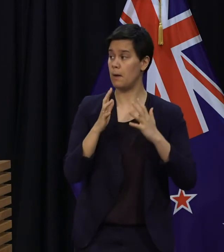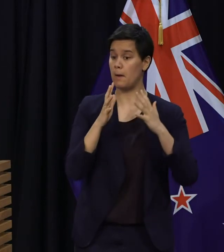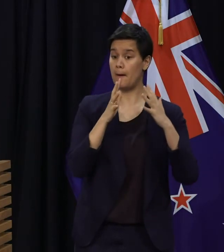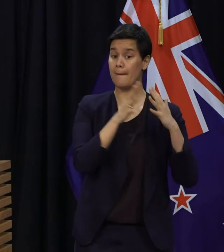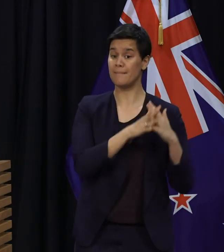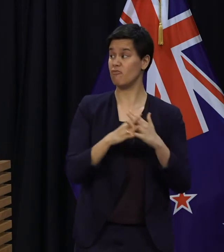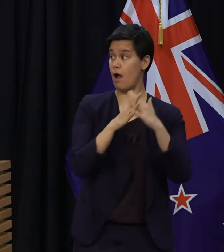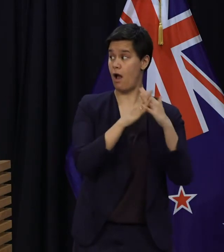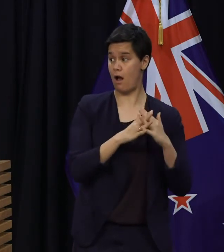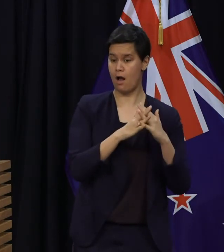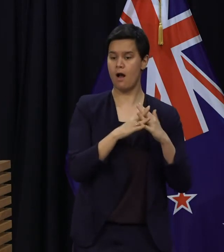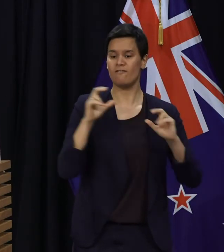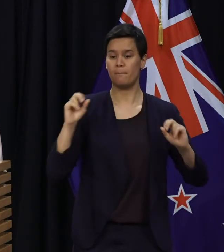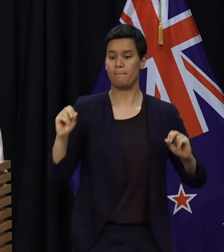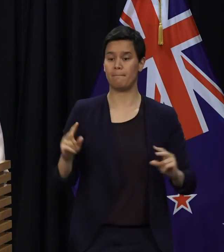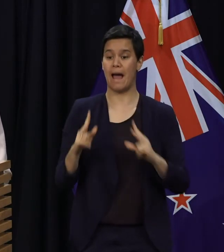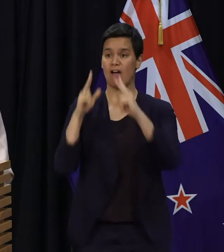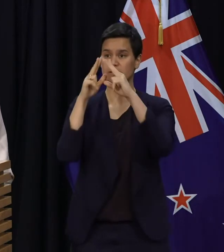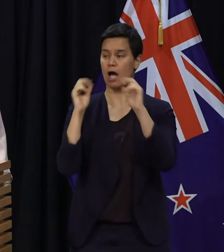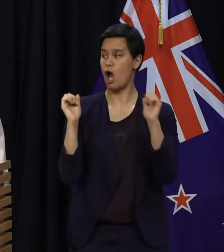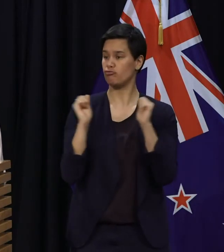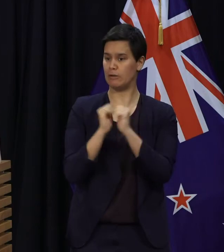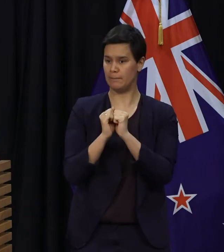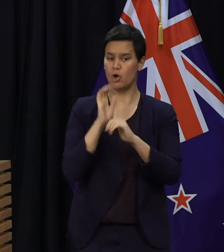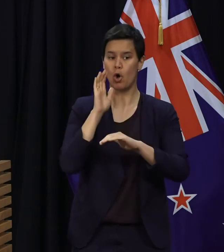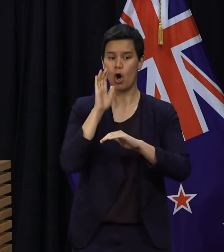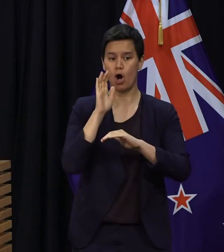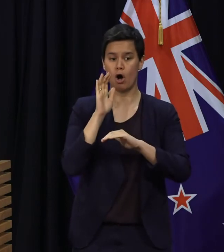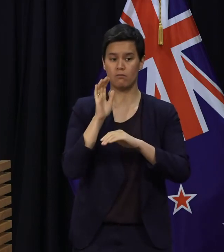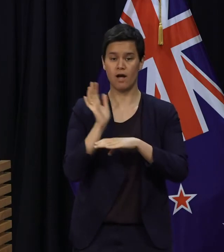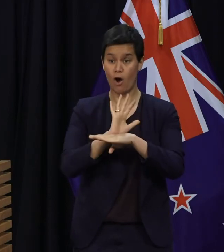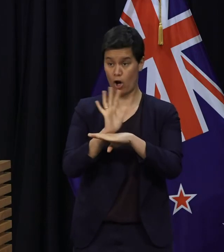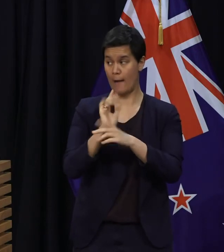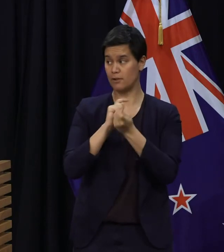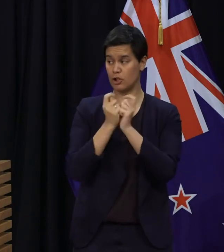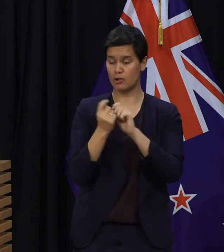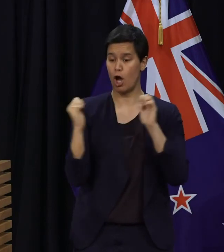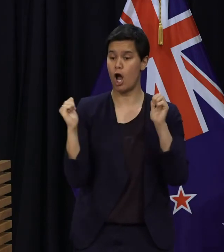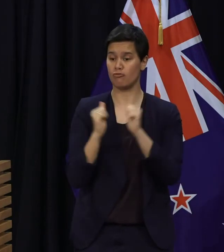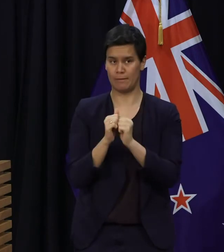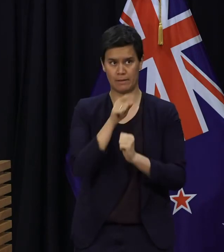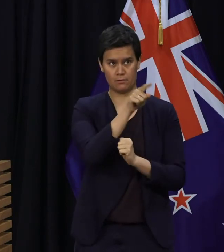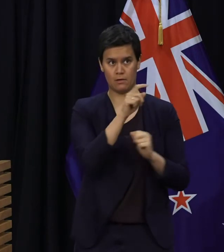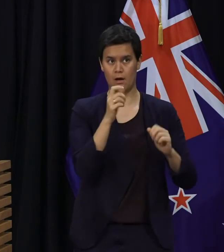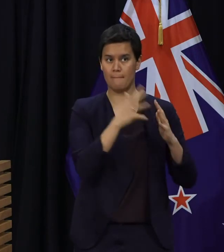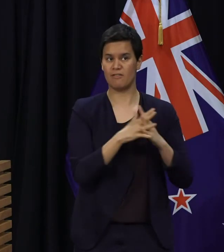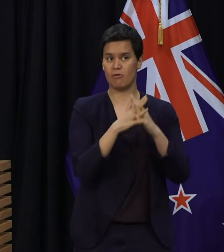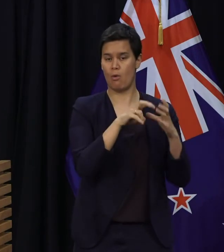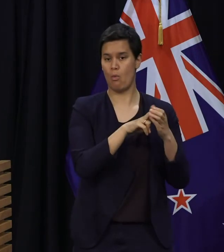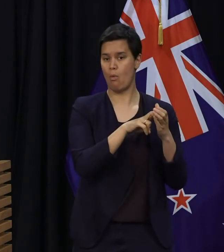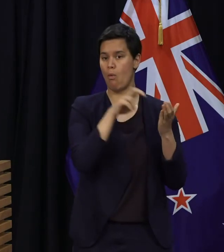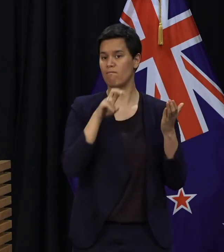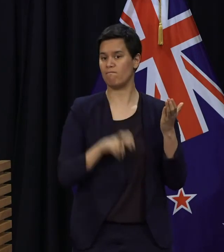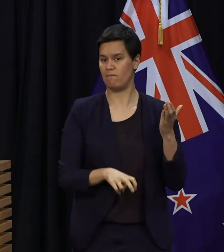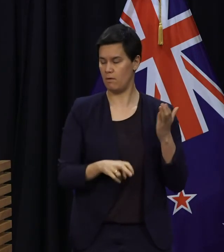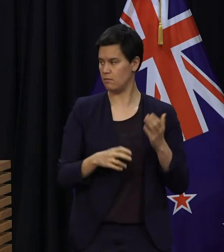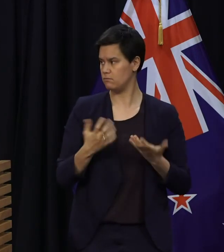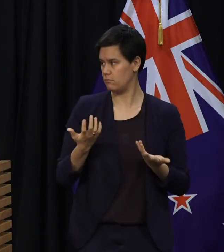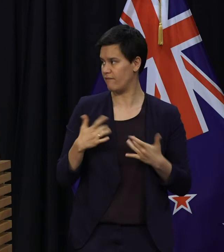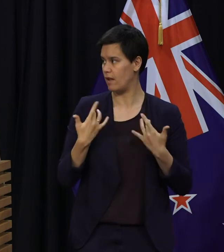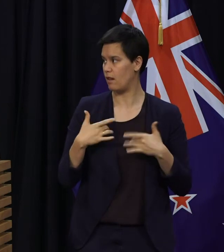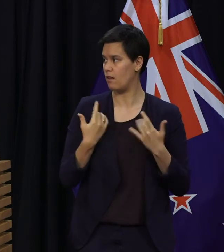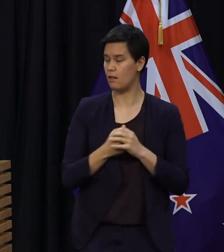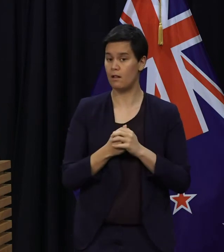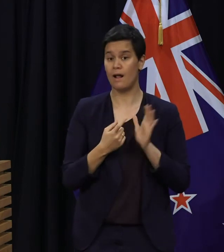Agreement? Well, that's been long signalled. And of course, as signatories, you would